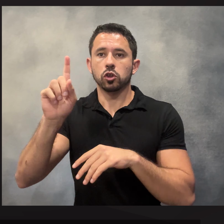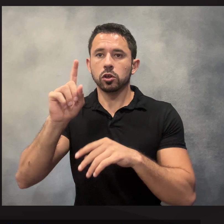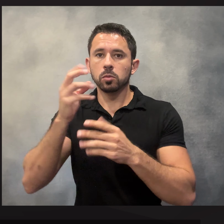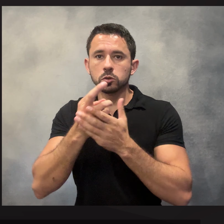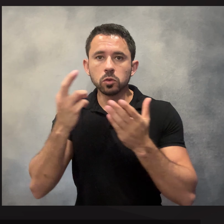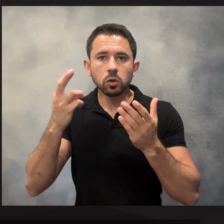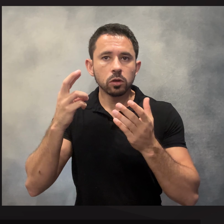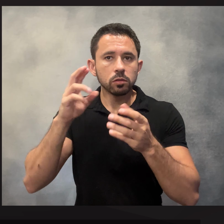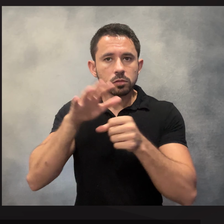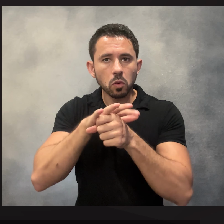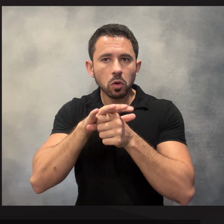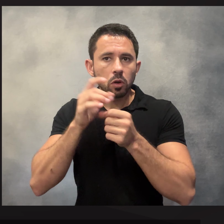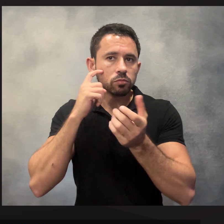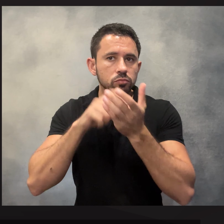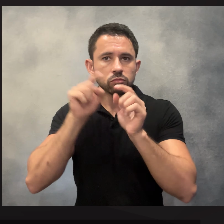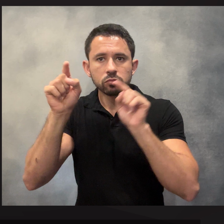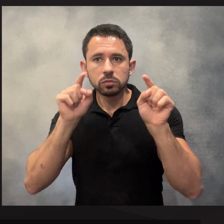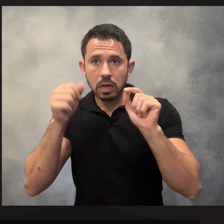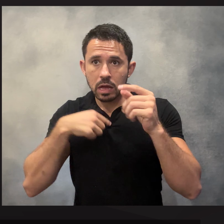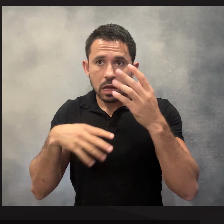Can I add to these maps?